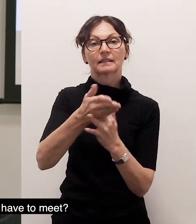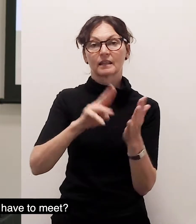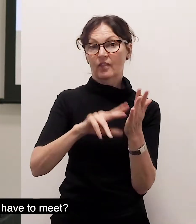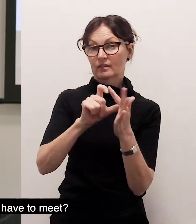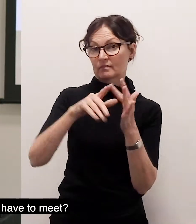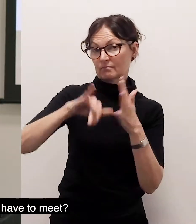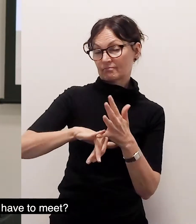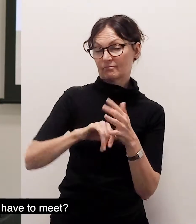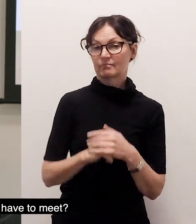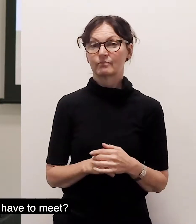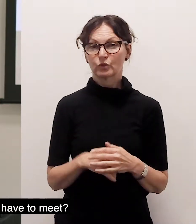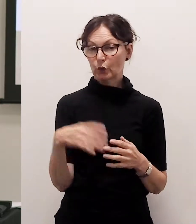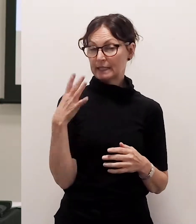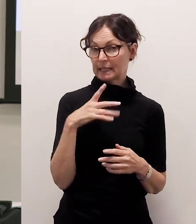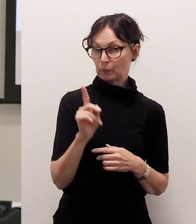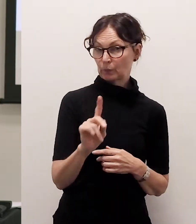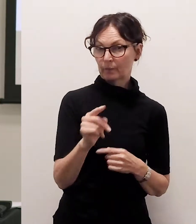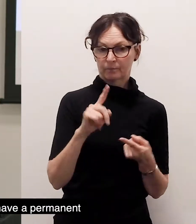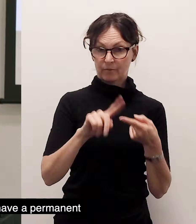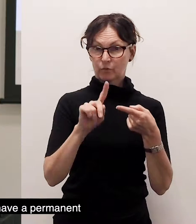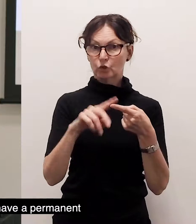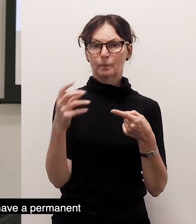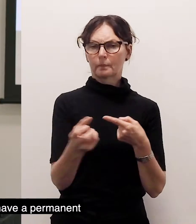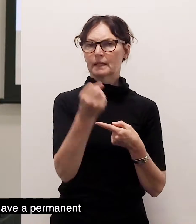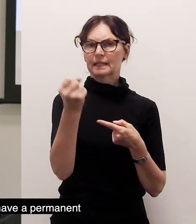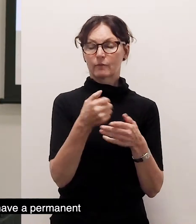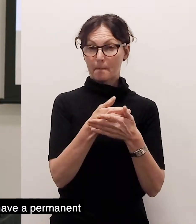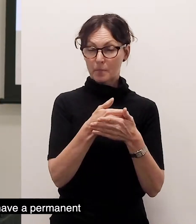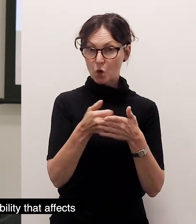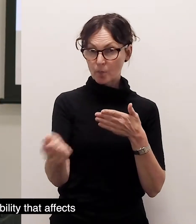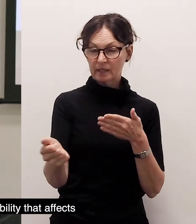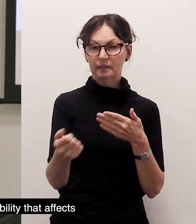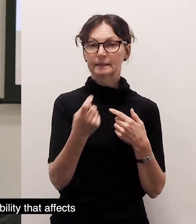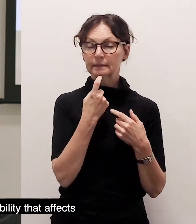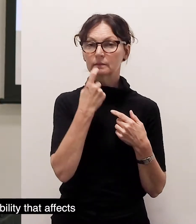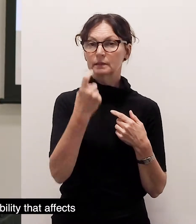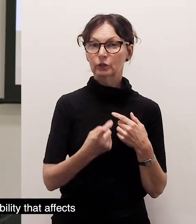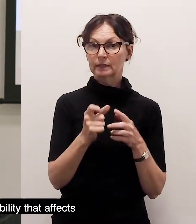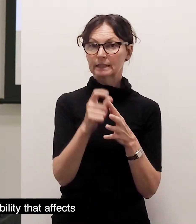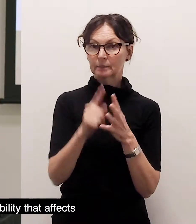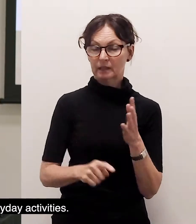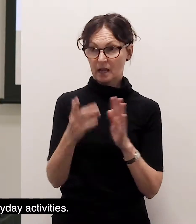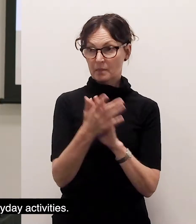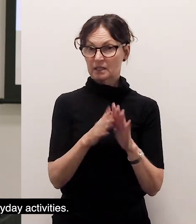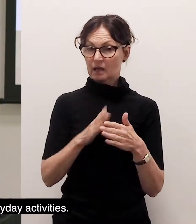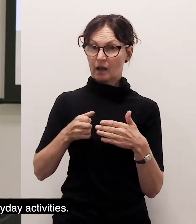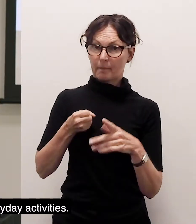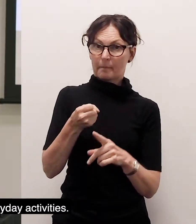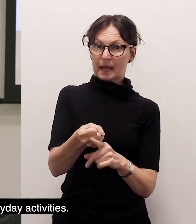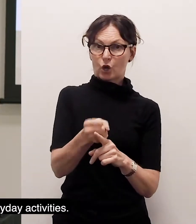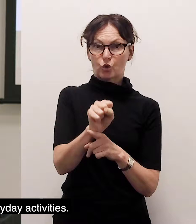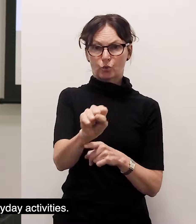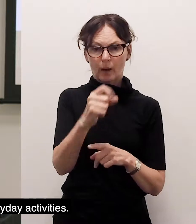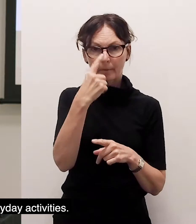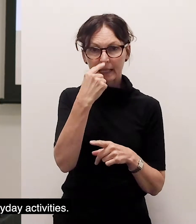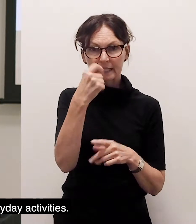Now, what do you have to meet? Firstly, you have to have a permanent and significant disability that affects taking